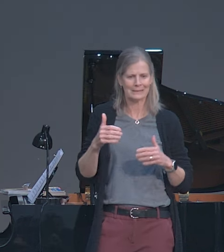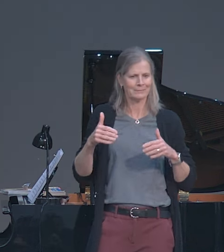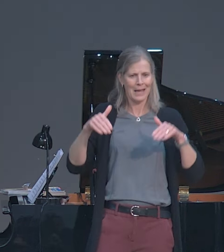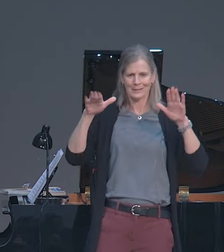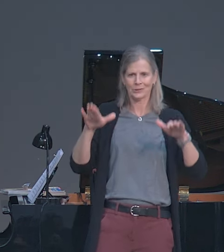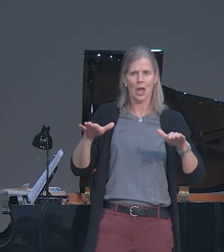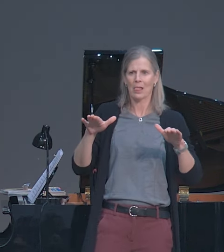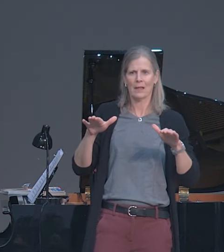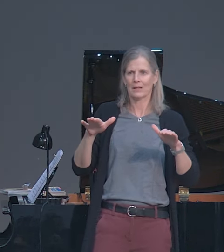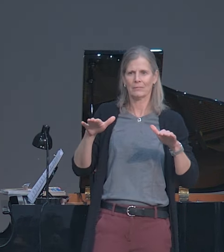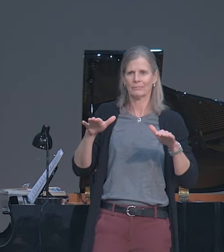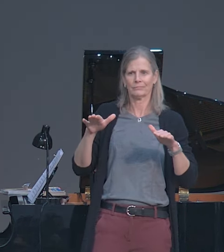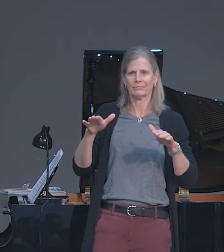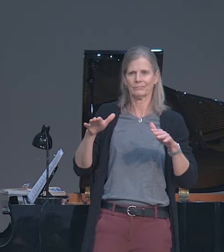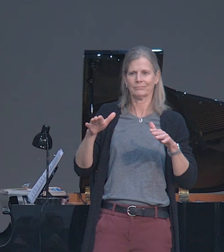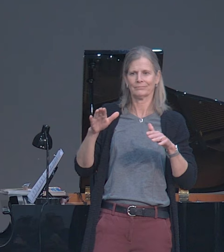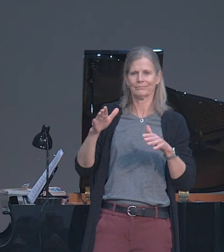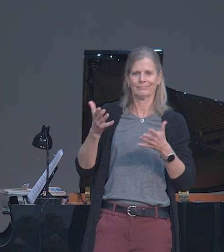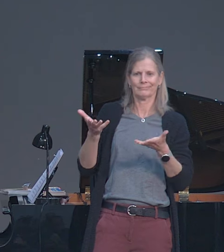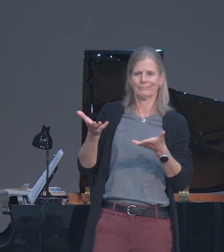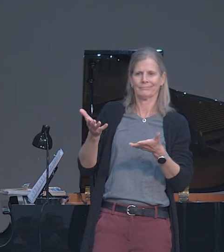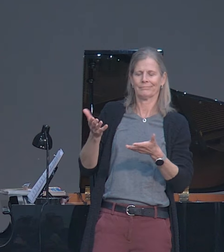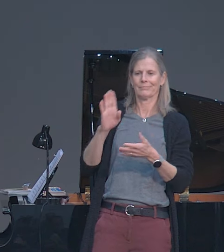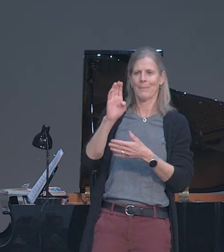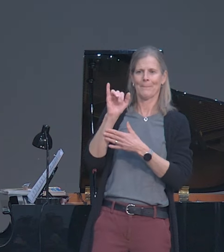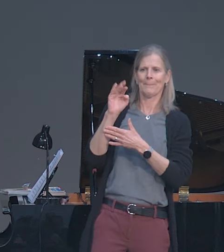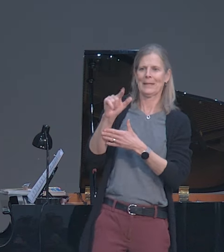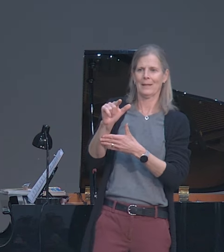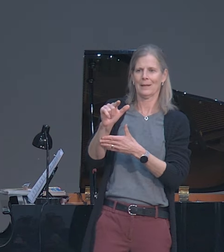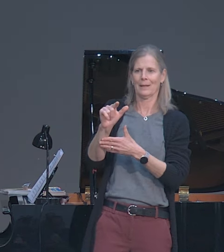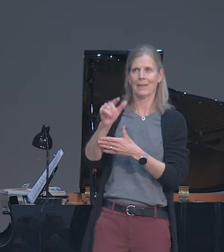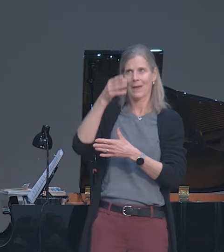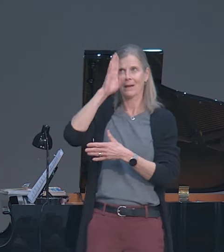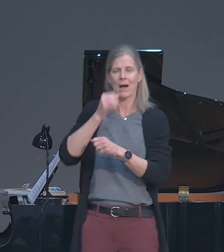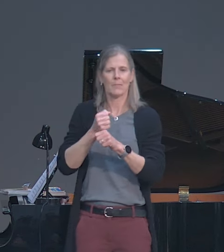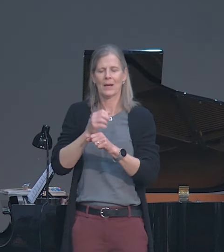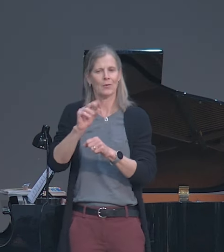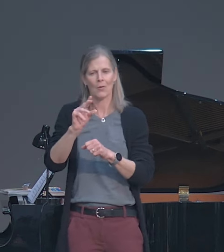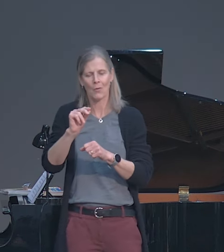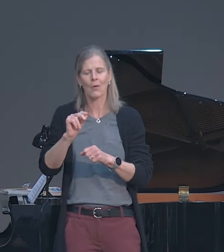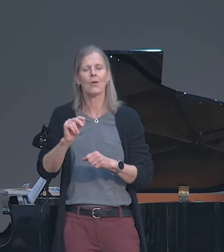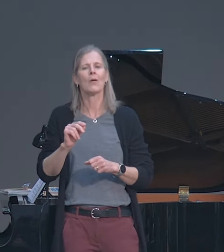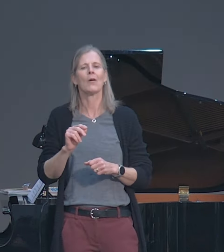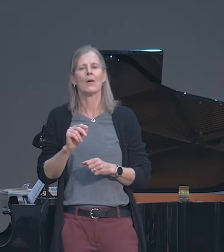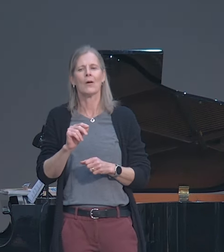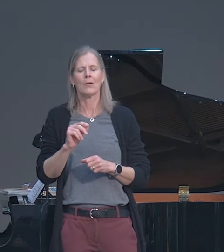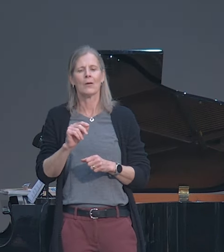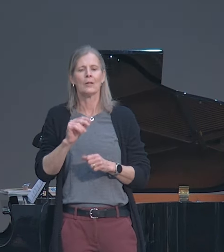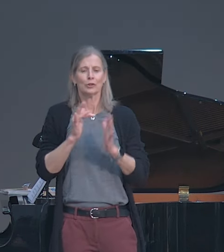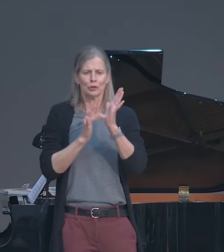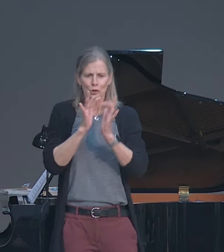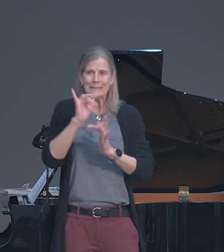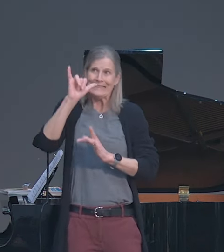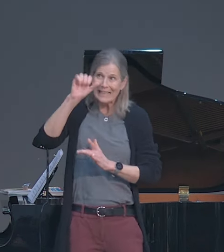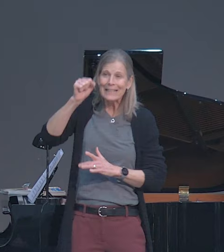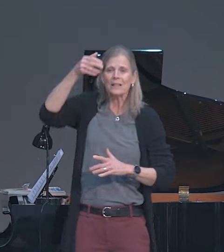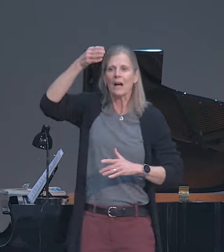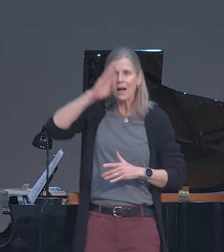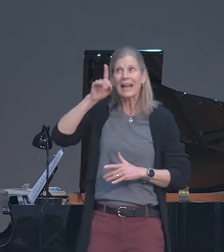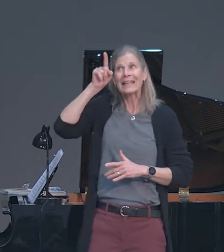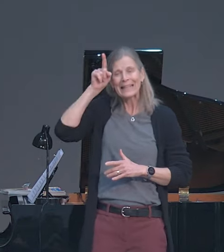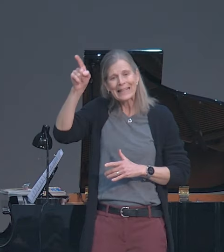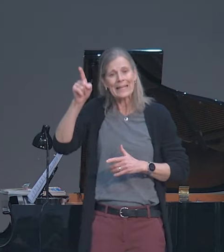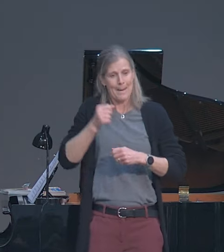who had been created. In Colossians 1, he's emphasizing that Jesus is God who created the various kinds